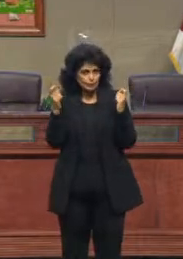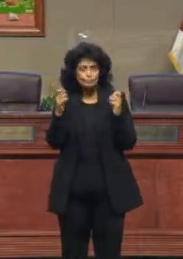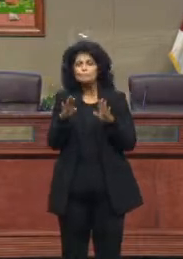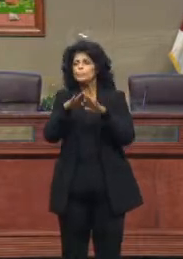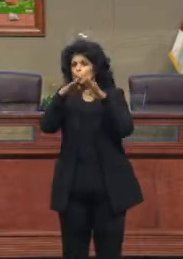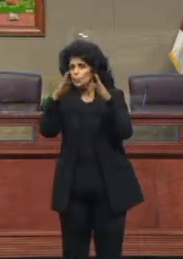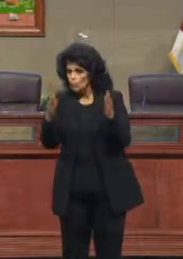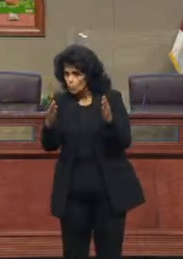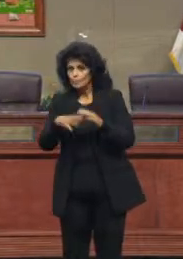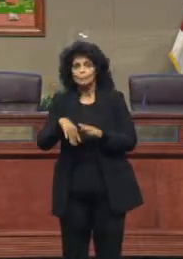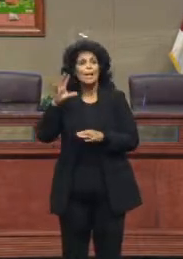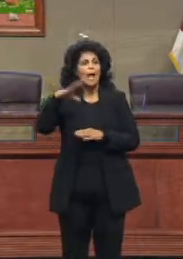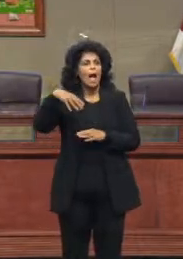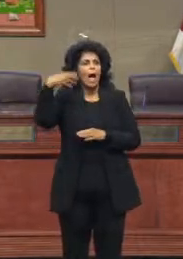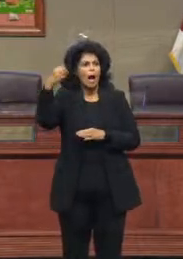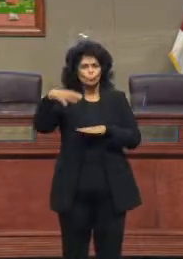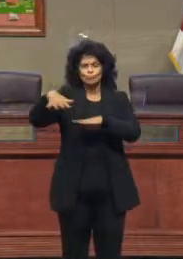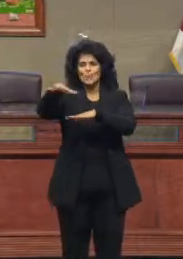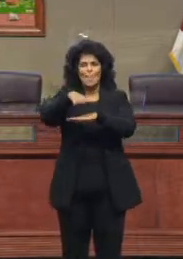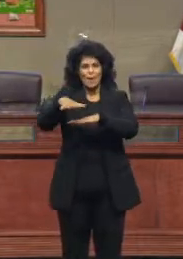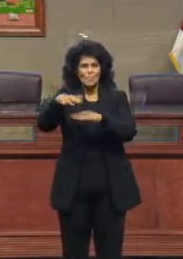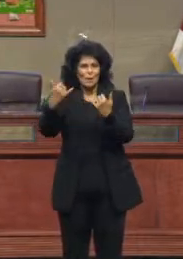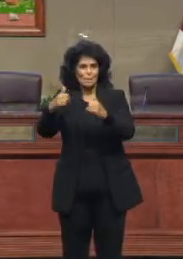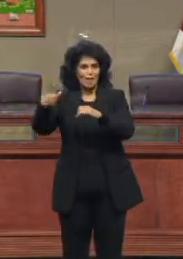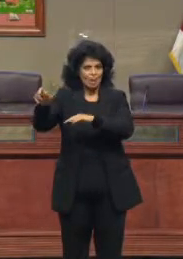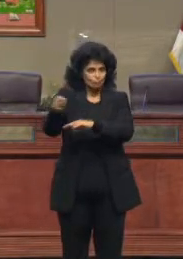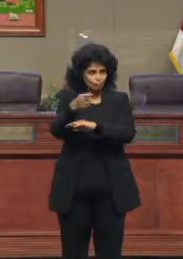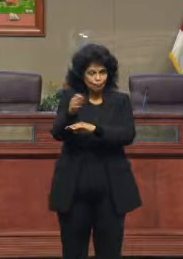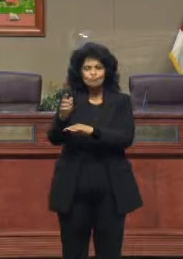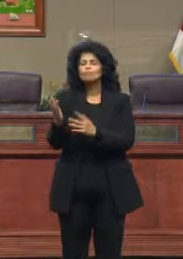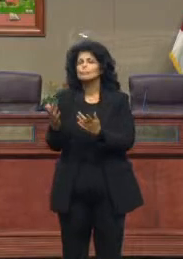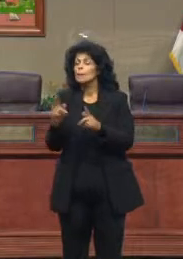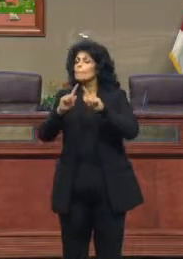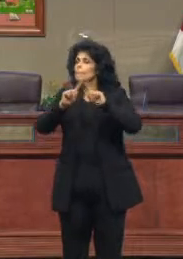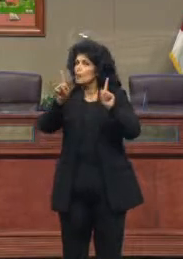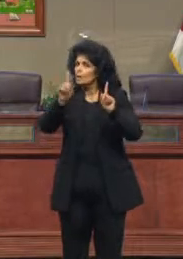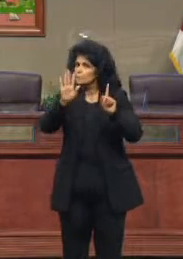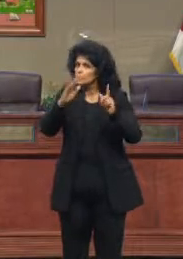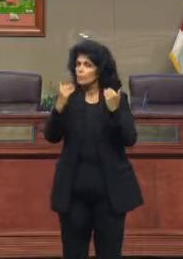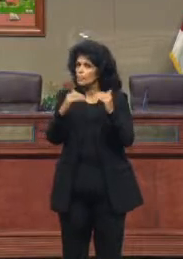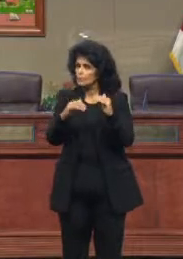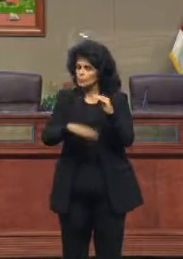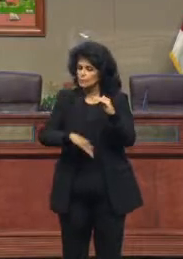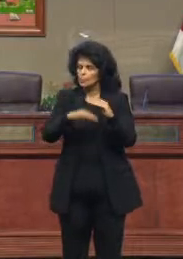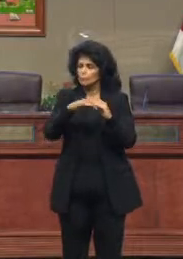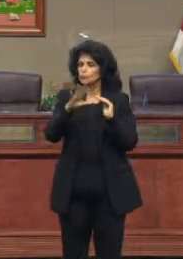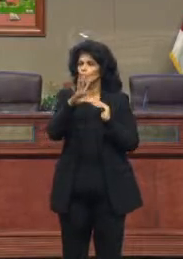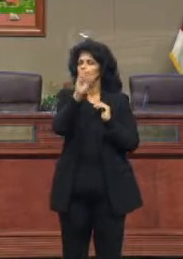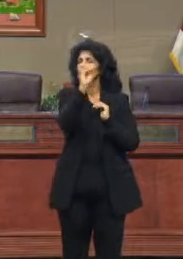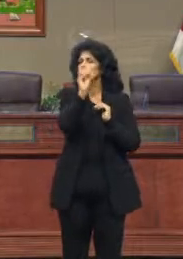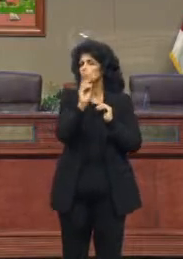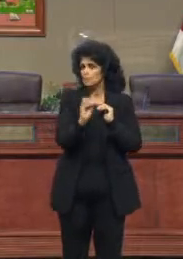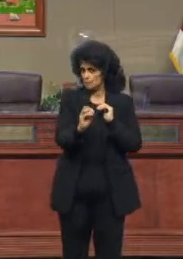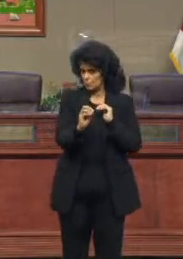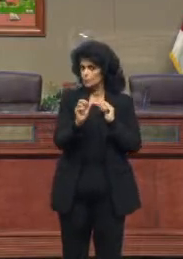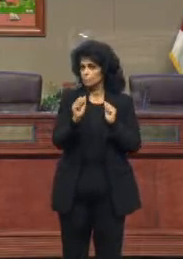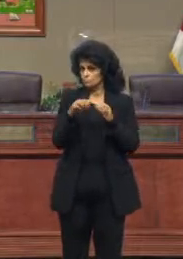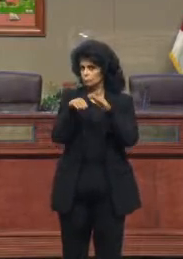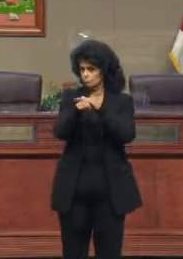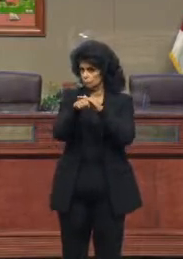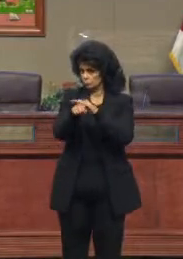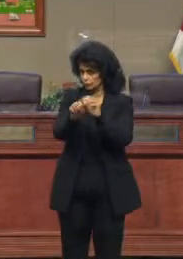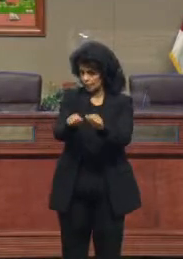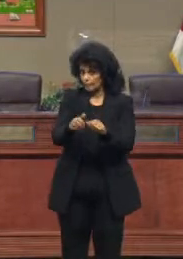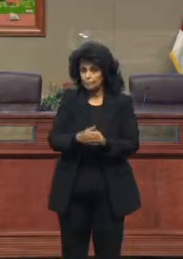courts. Capacity at these locations will be limited to 50%. Our summer youth camps will be held at